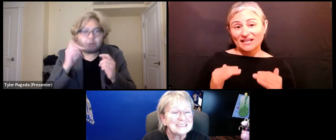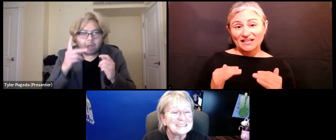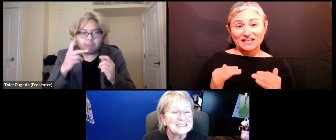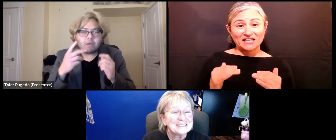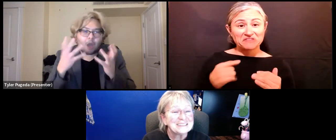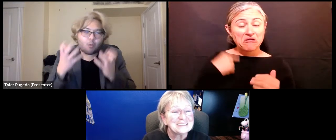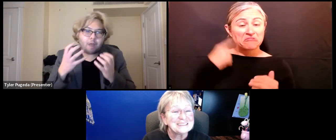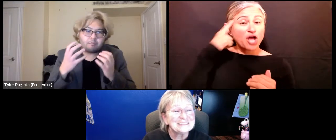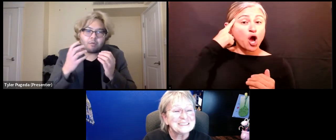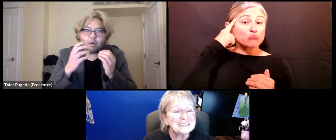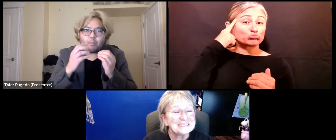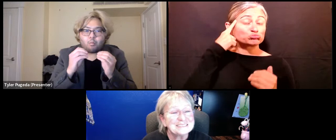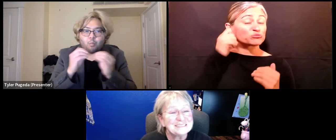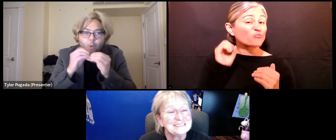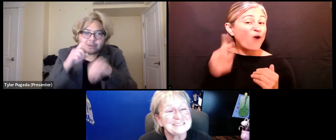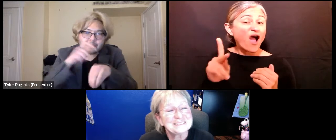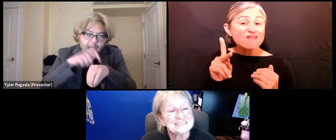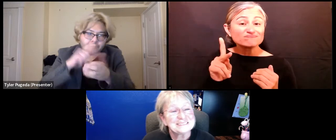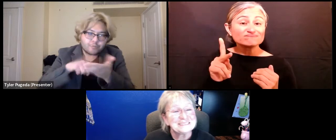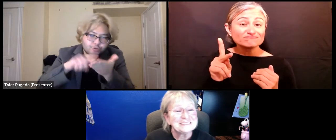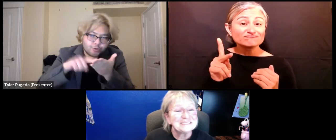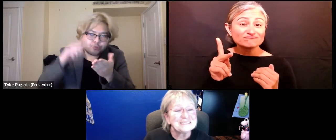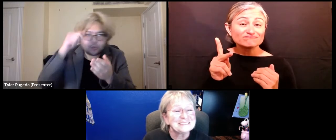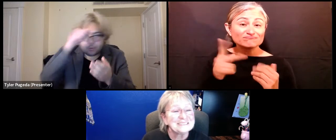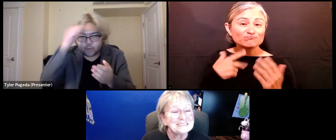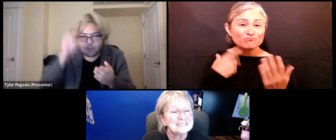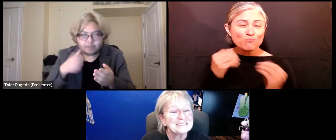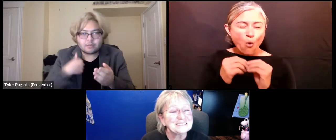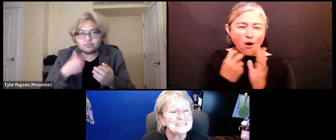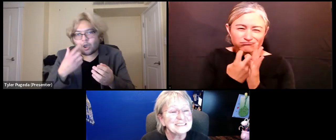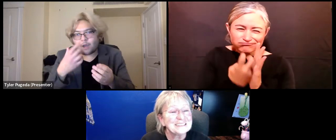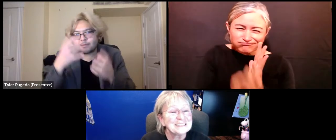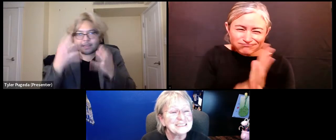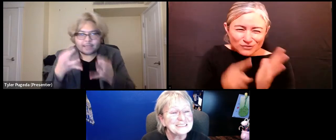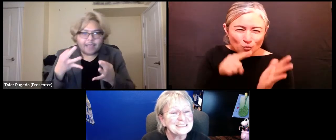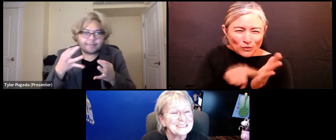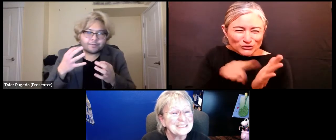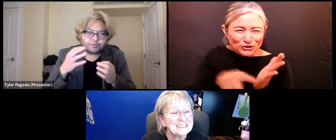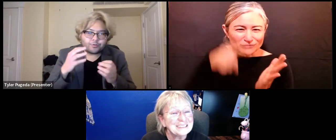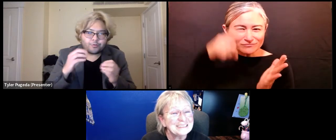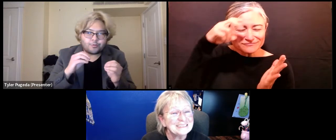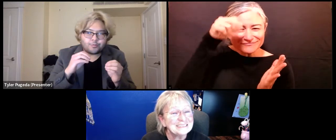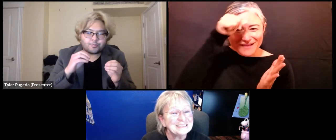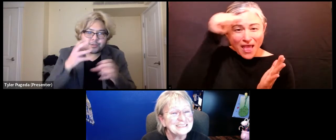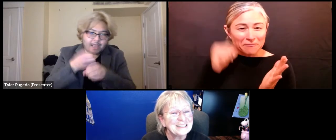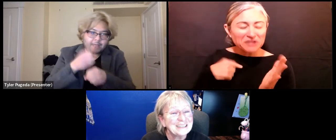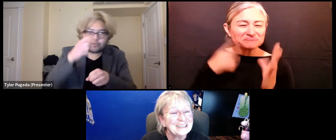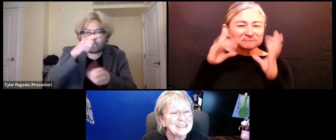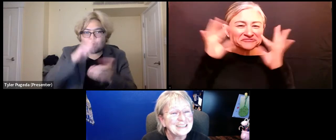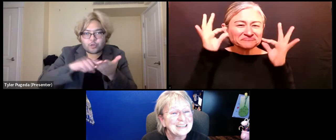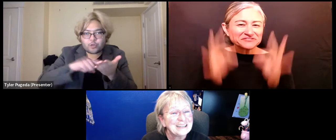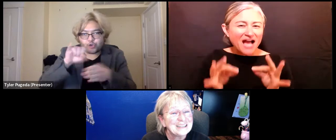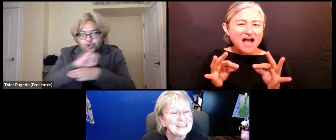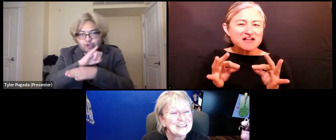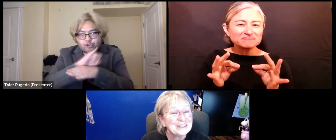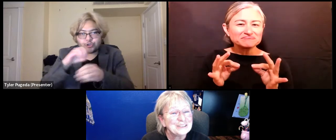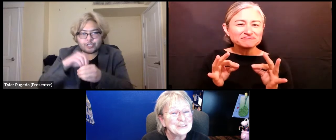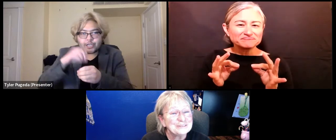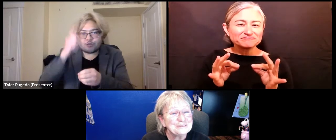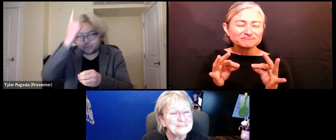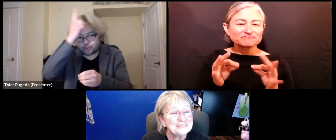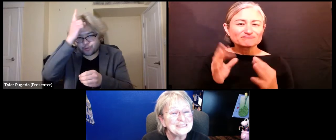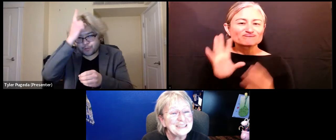And then I want to take more time to do research specifically about